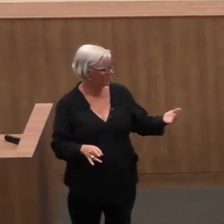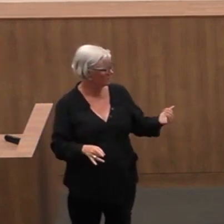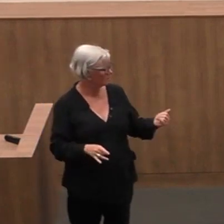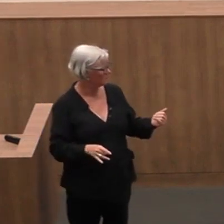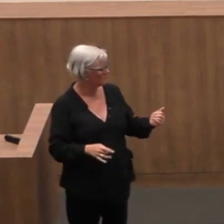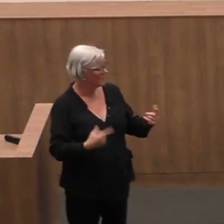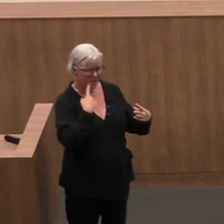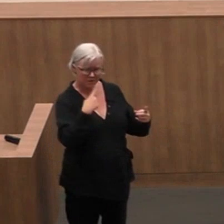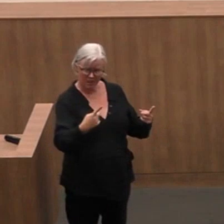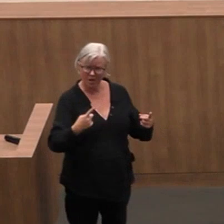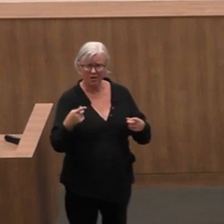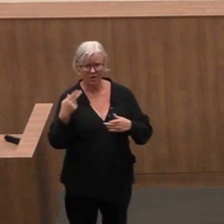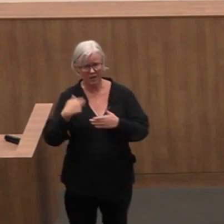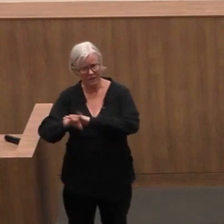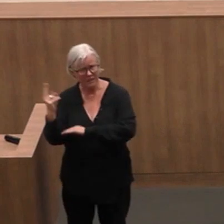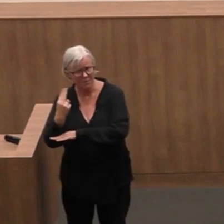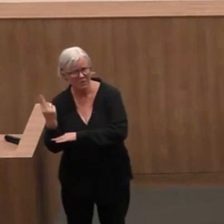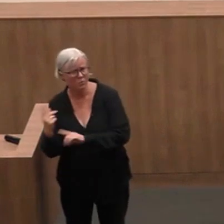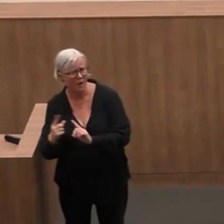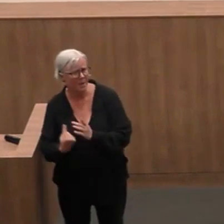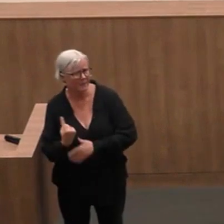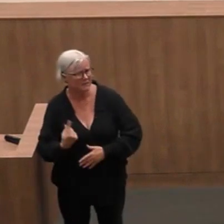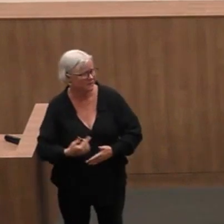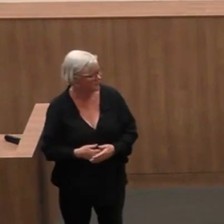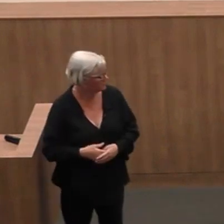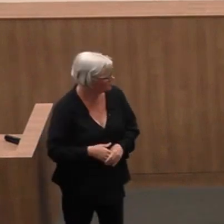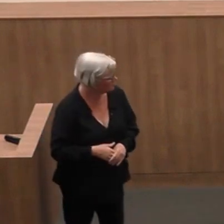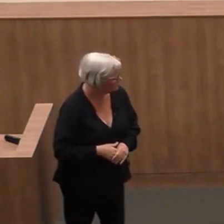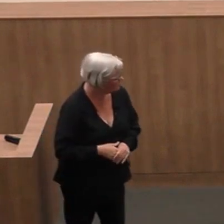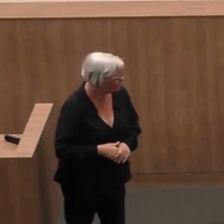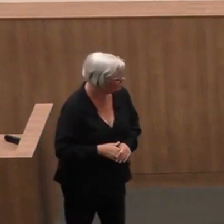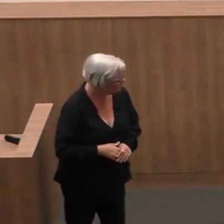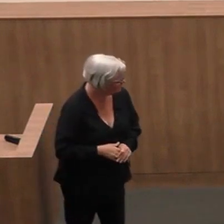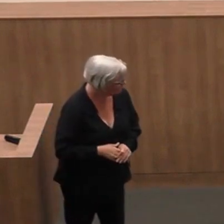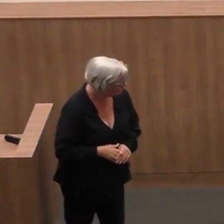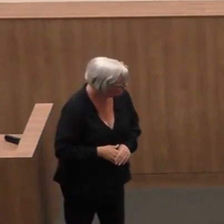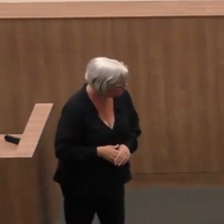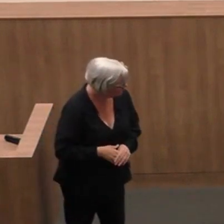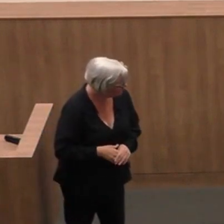Tell everyone what happens when you go in the ambulance. They might not know.